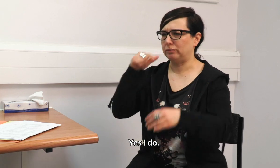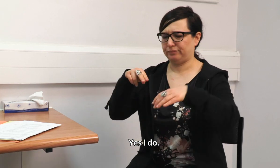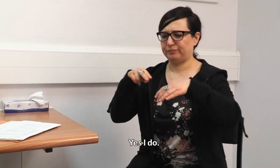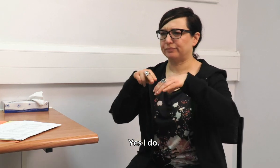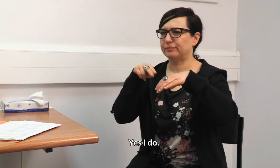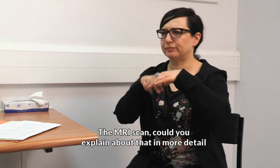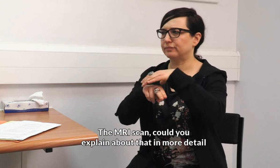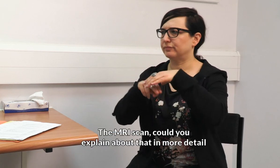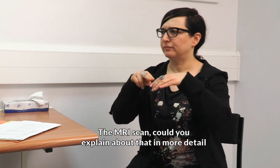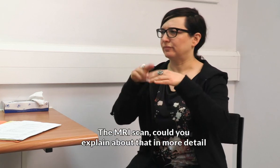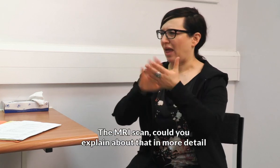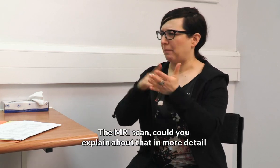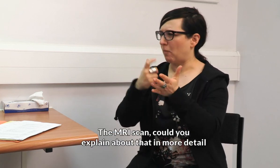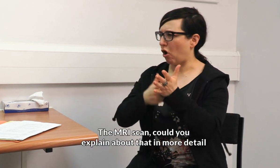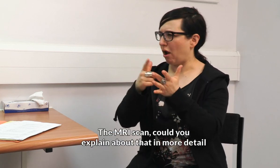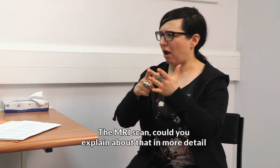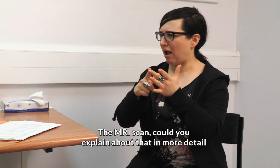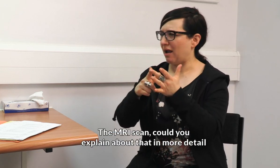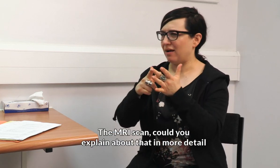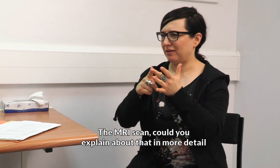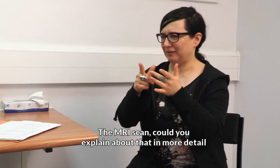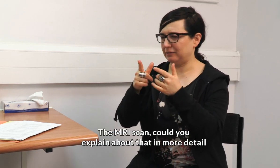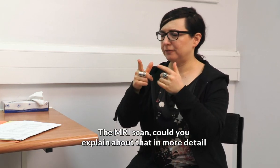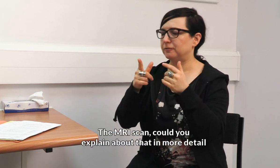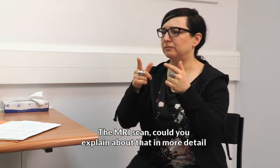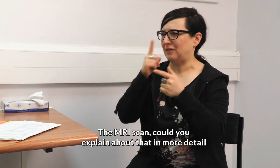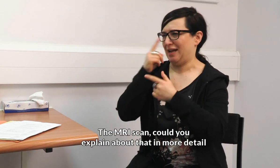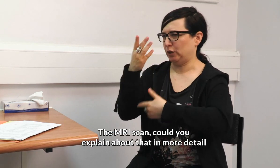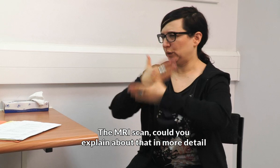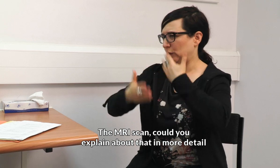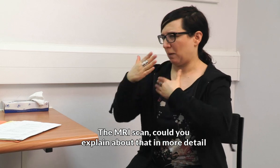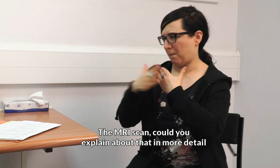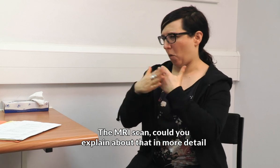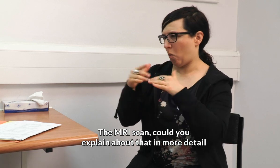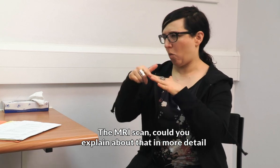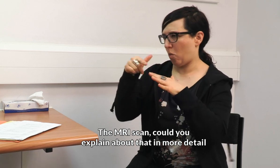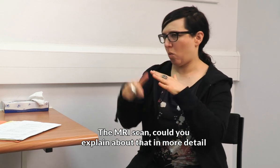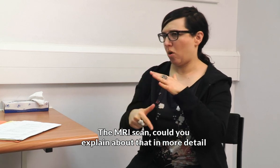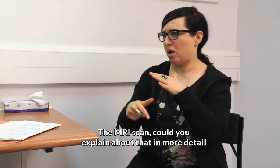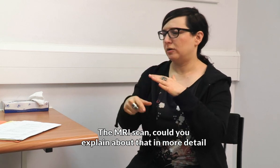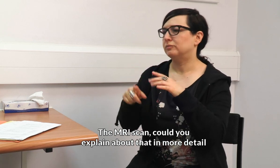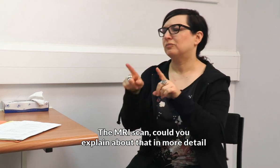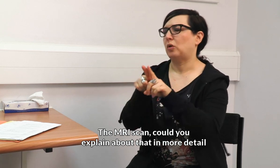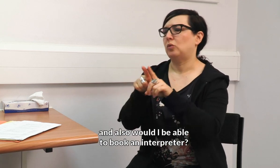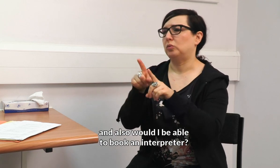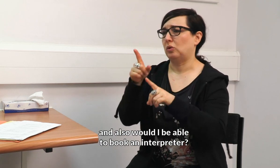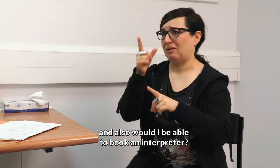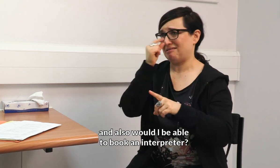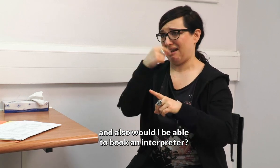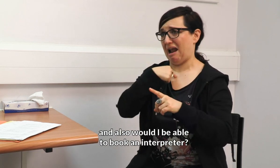Yes, I do. The MRI scan, could you explain about that in more detail? And